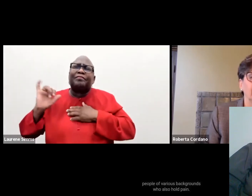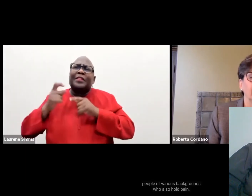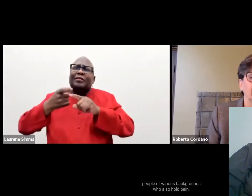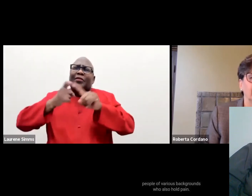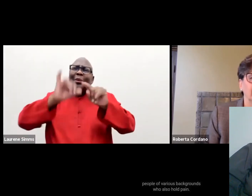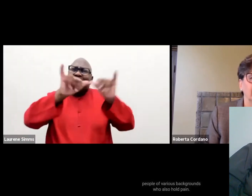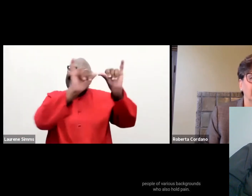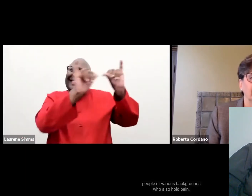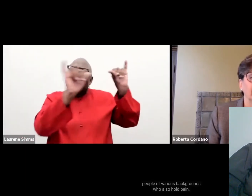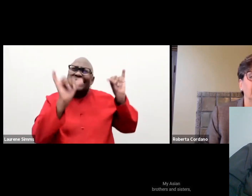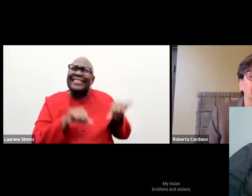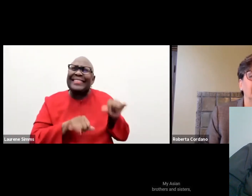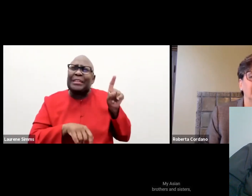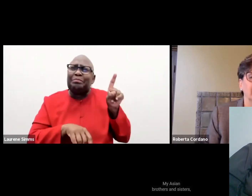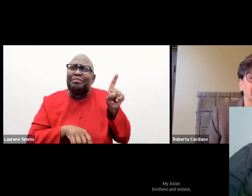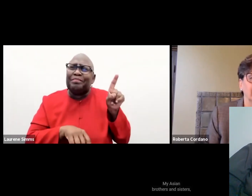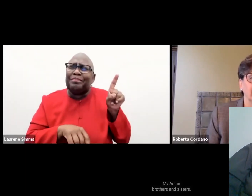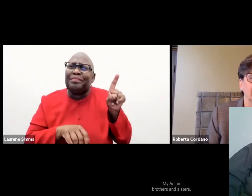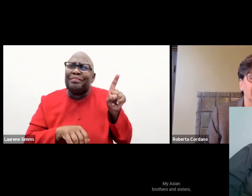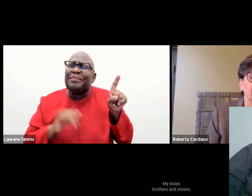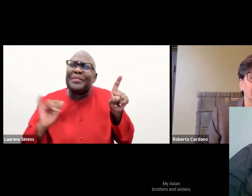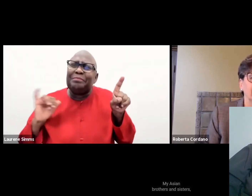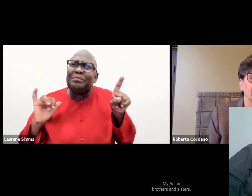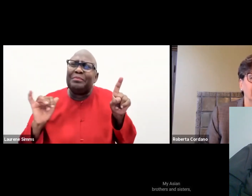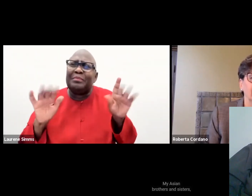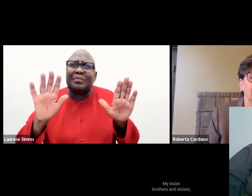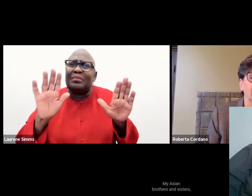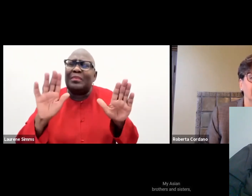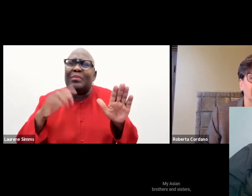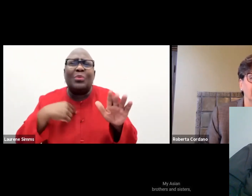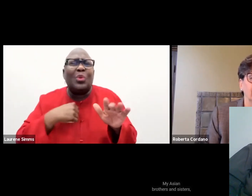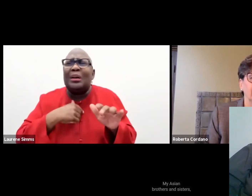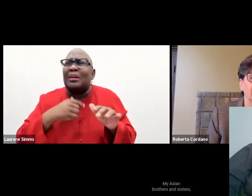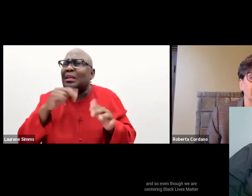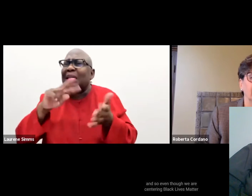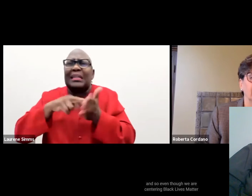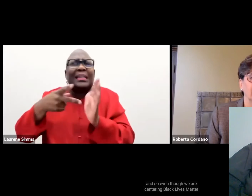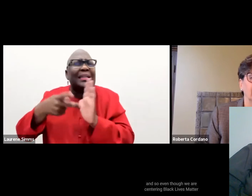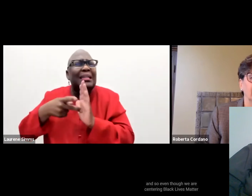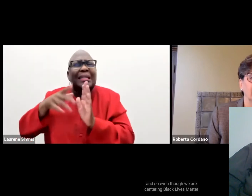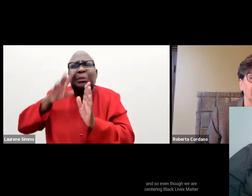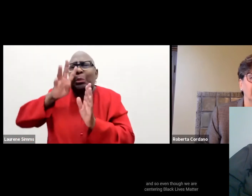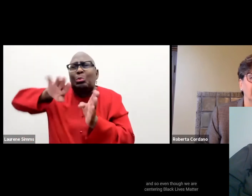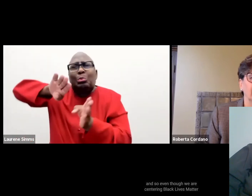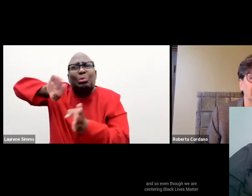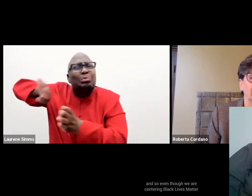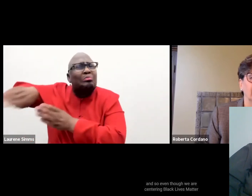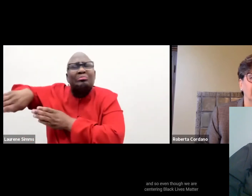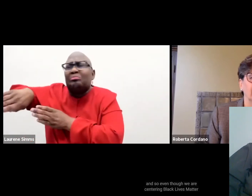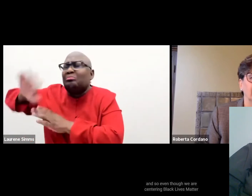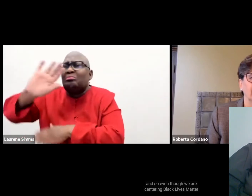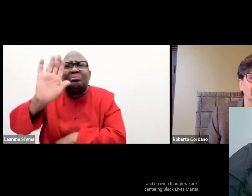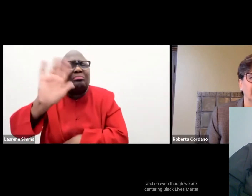and many other people with different backgrounds that feel this pain and this struggle.